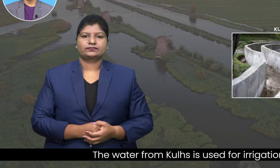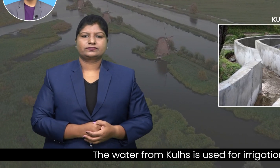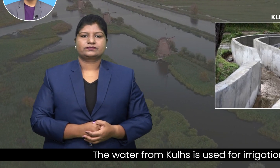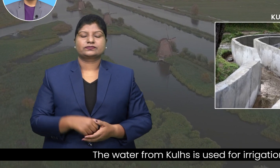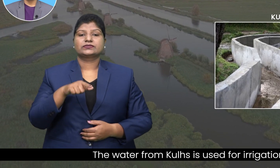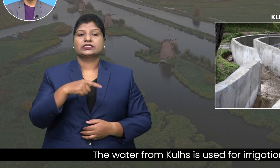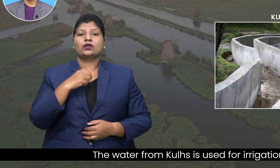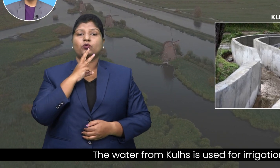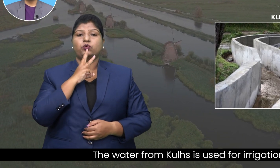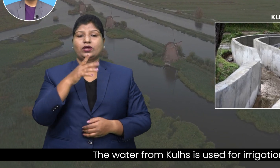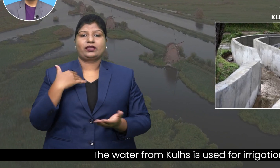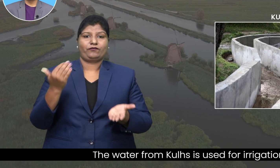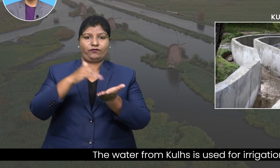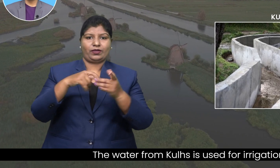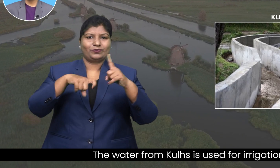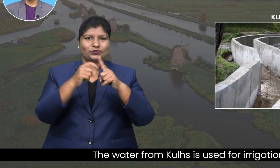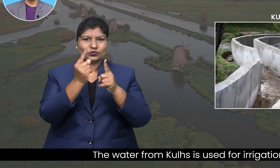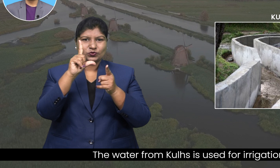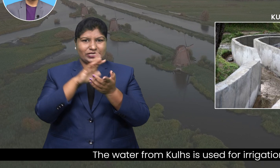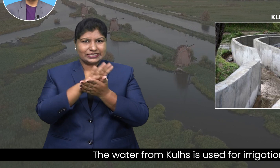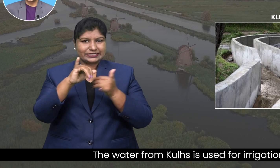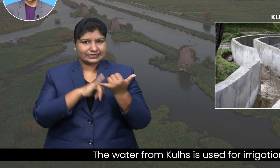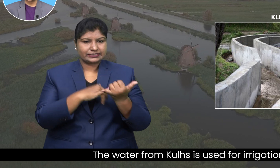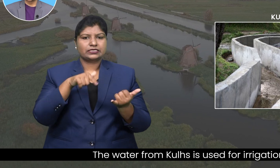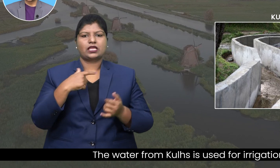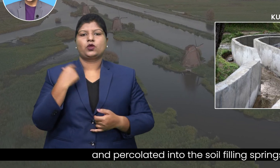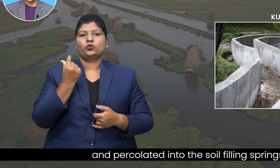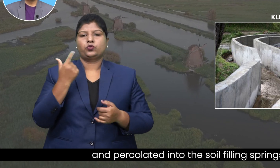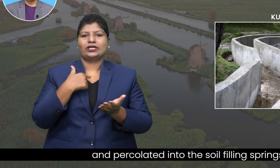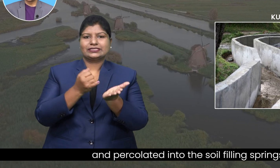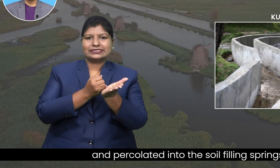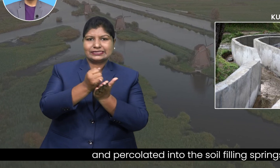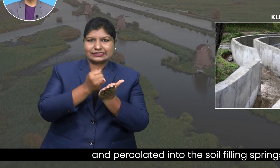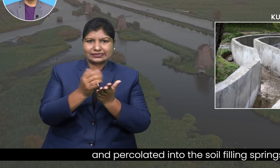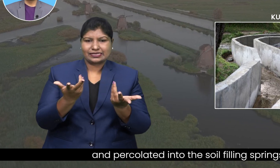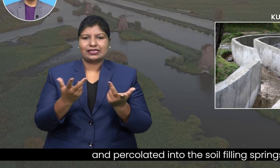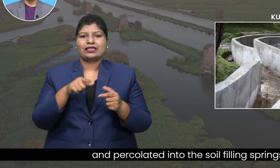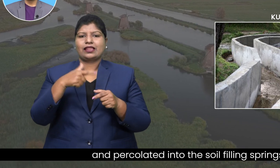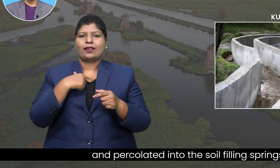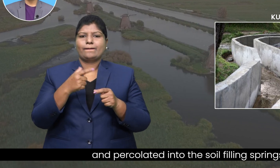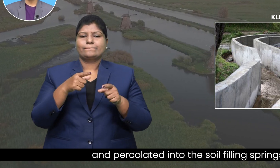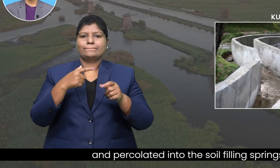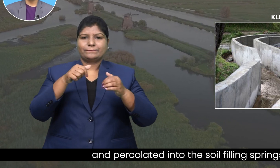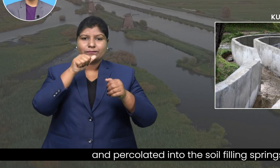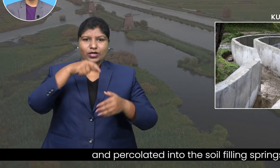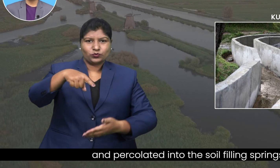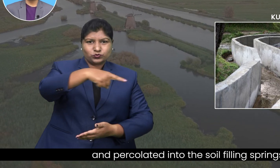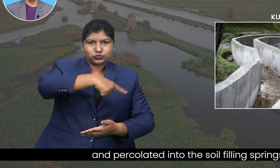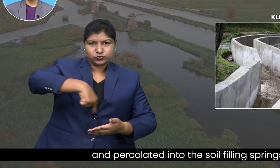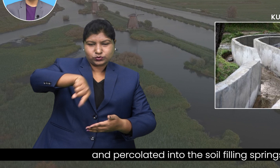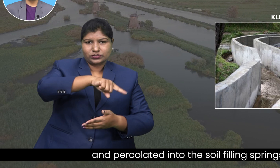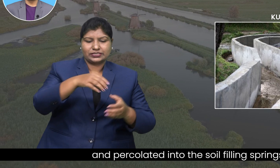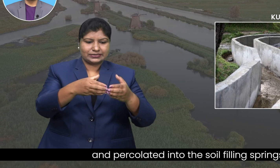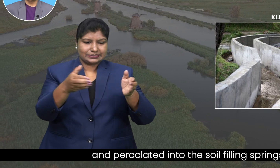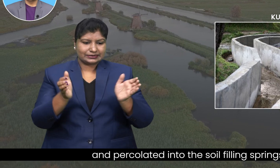The water from kuls is used for irrigation and percolated into the soil